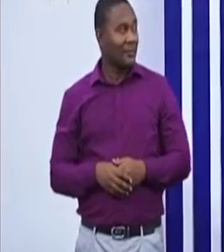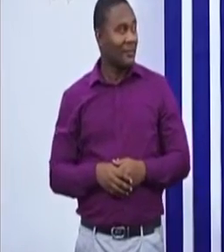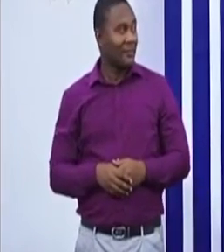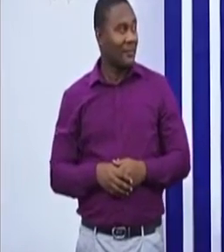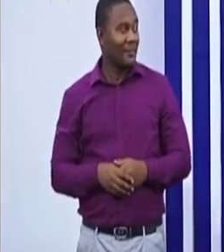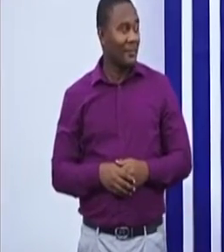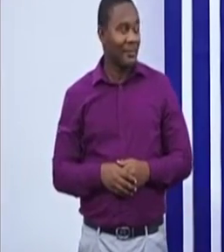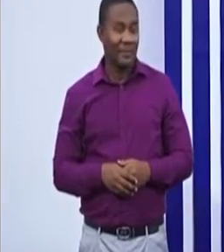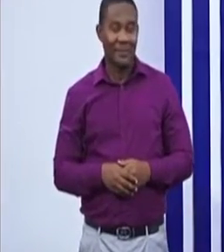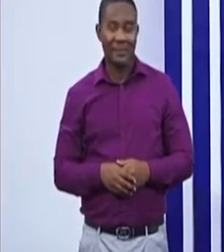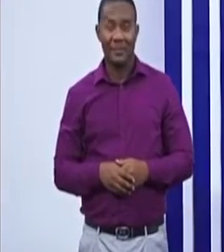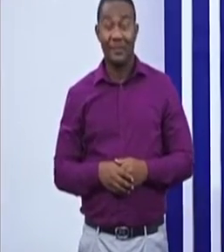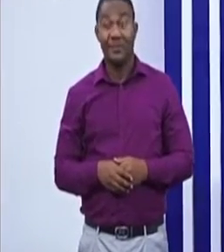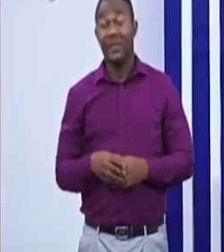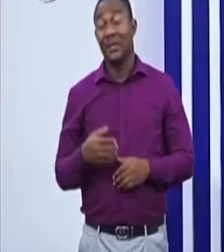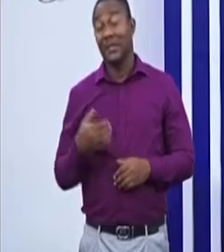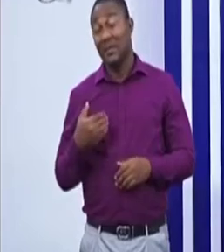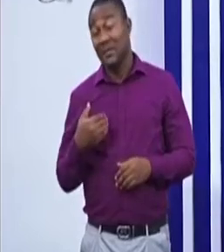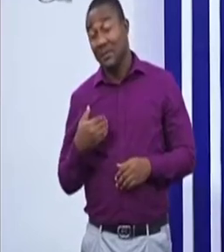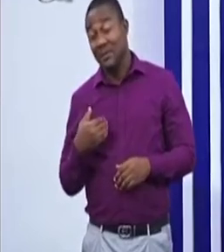Pancho said it.